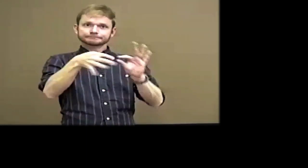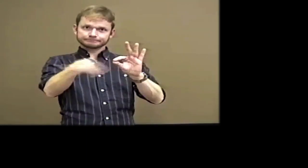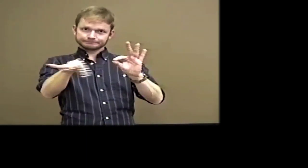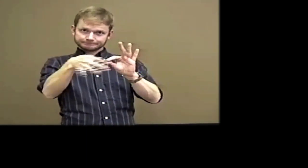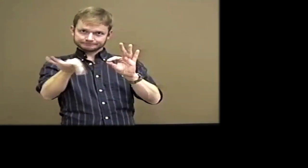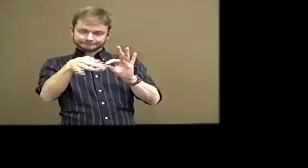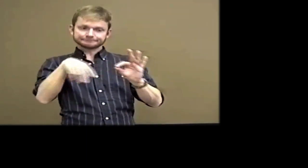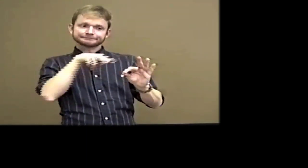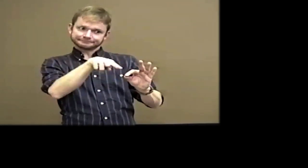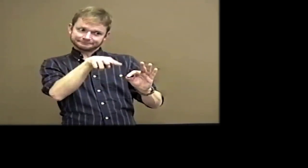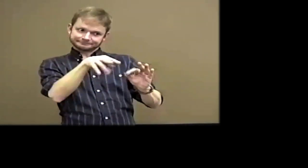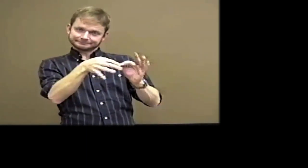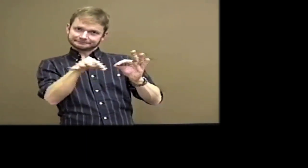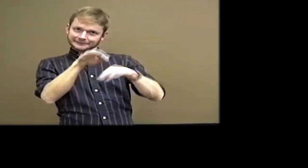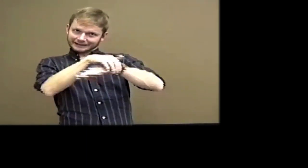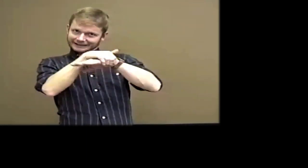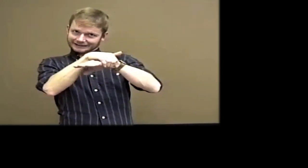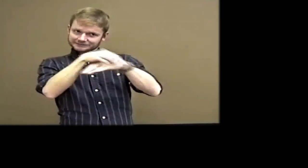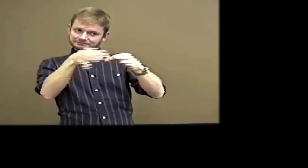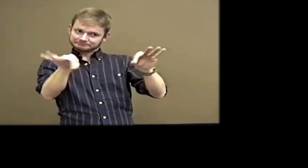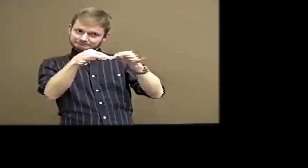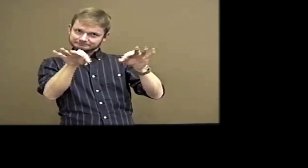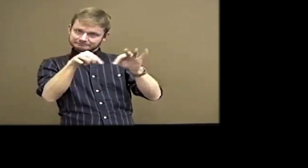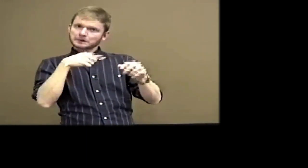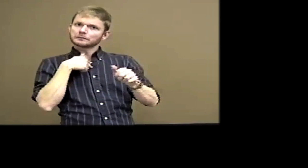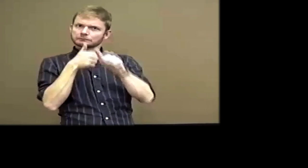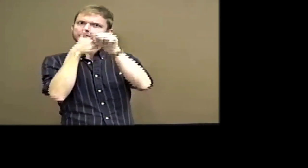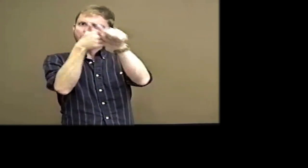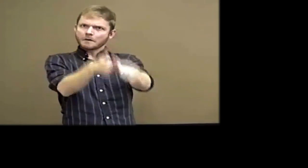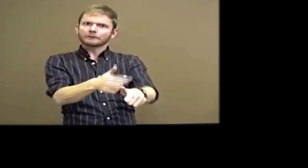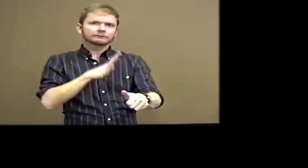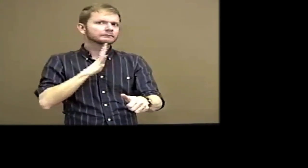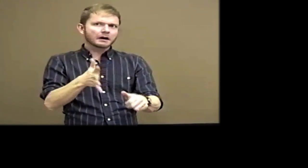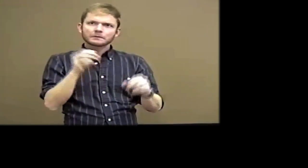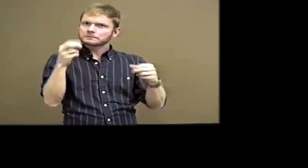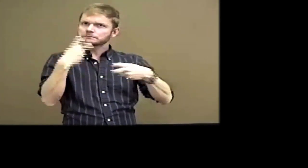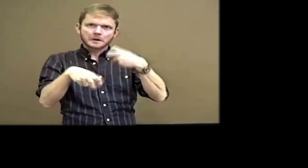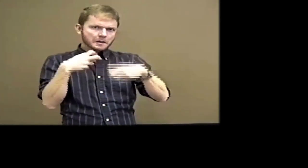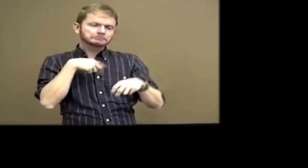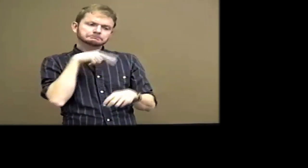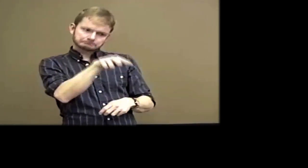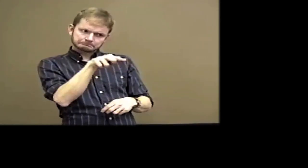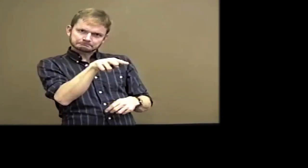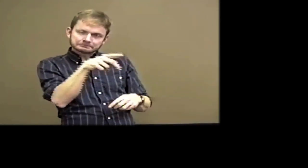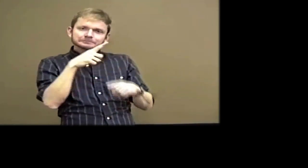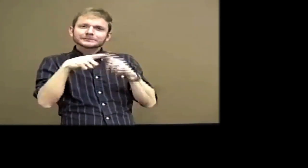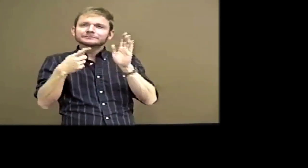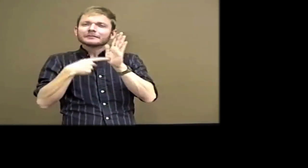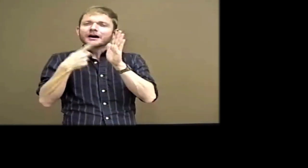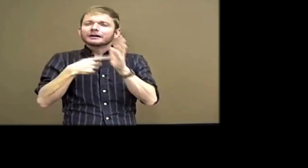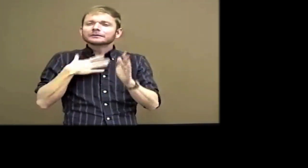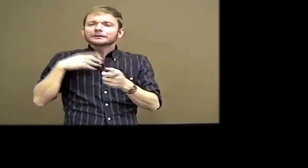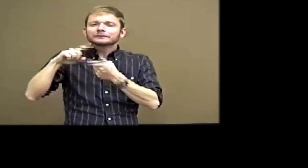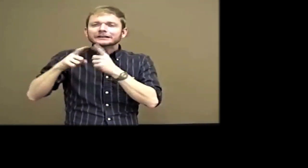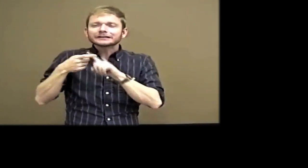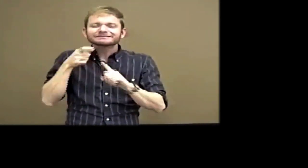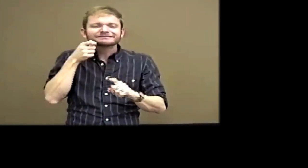along fine with no problem at all. But sometimes my friend won't understand what the captions are trying to say. They ask me to sign